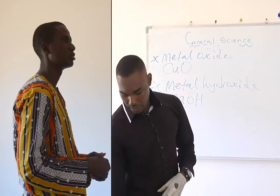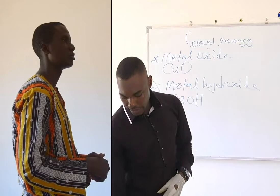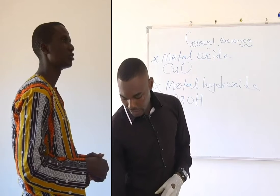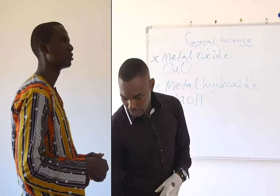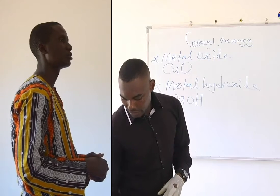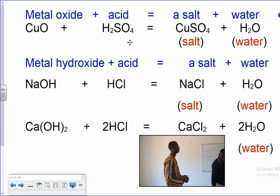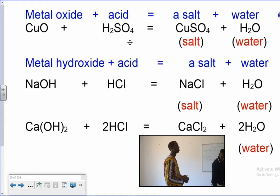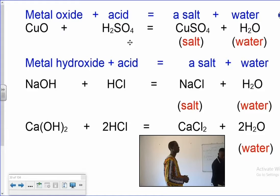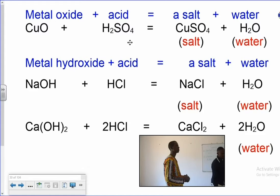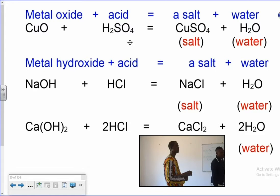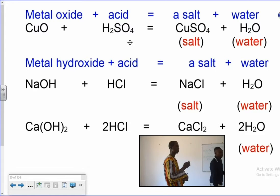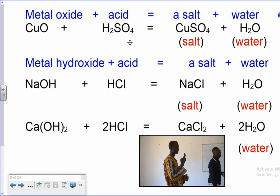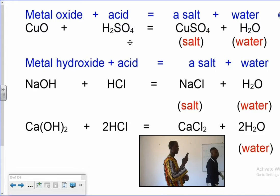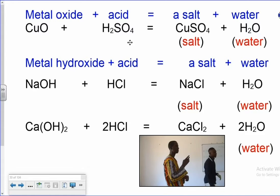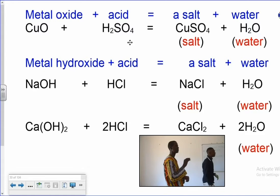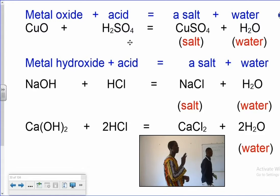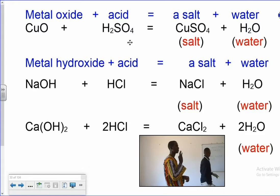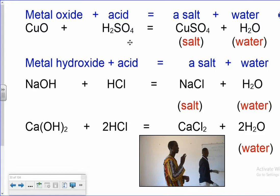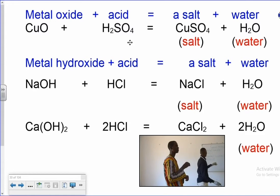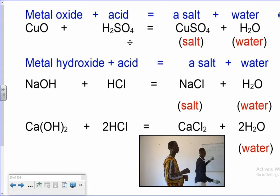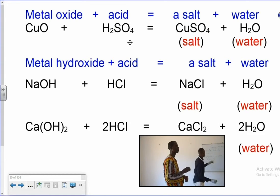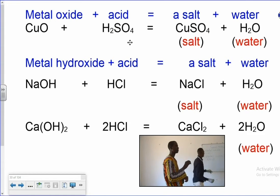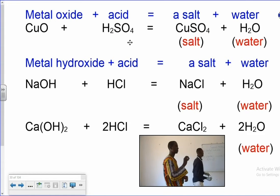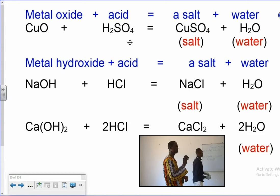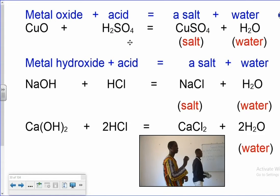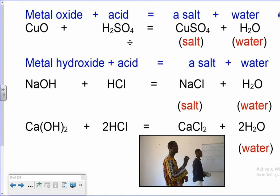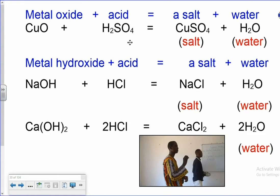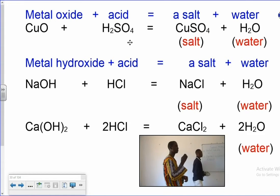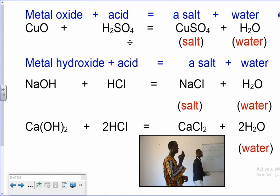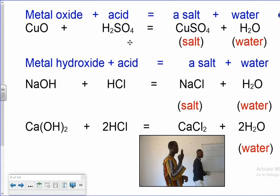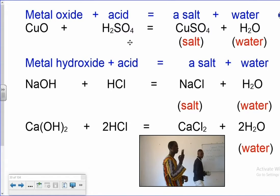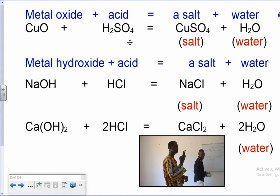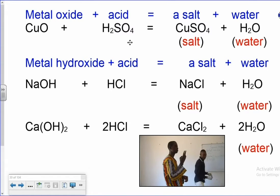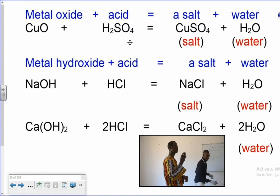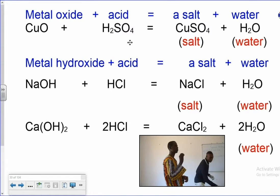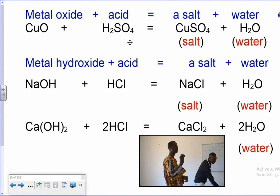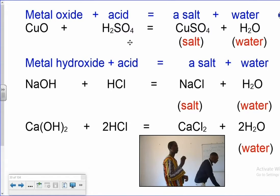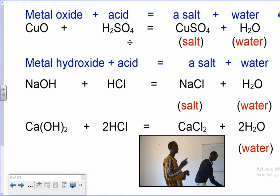So we see these equations there already. For copper